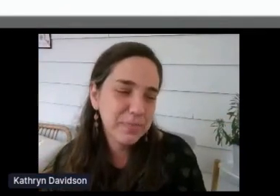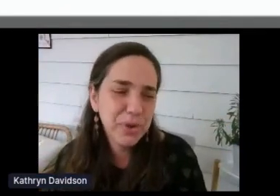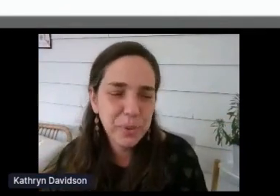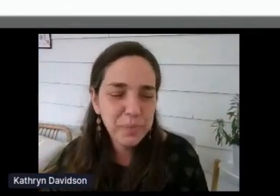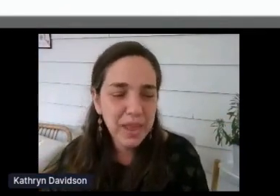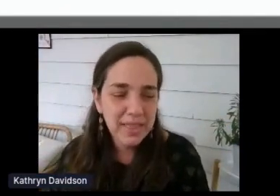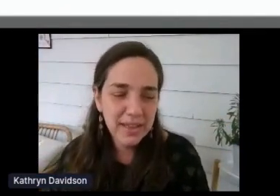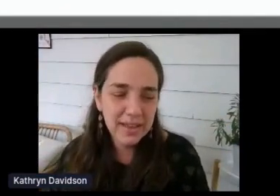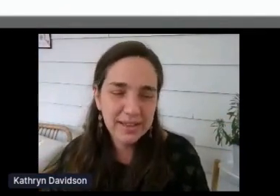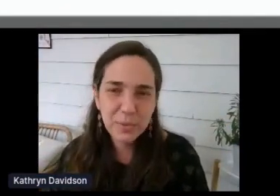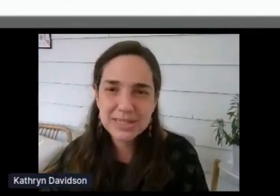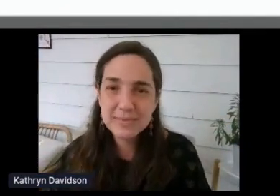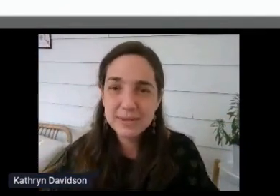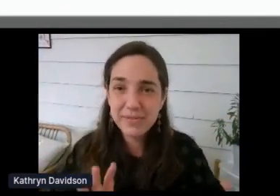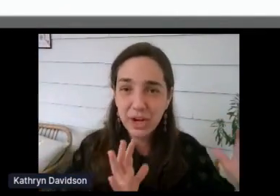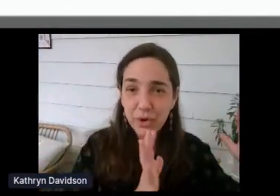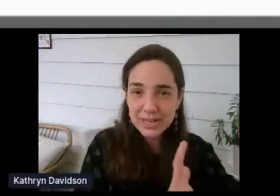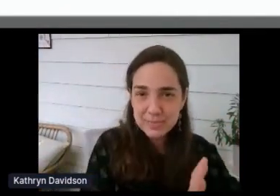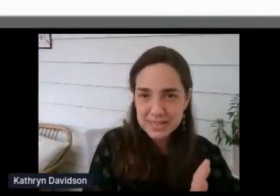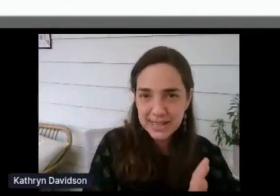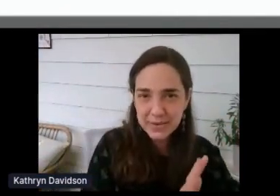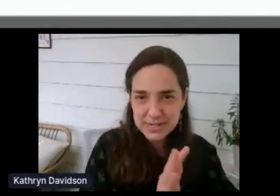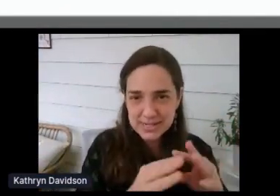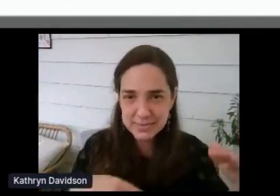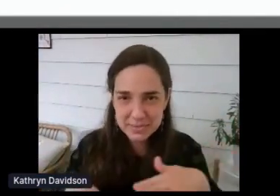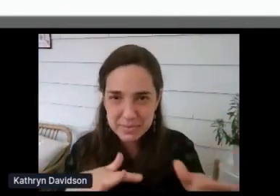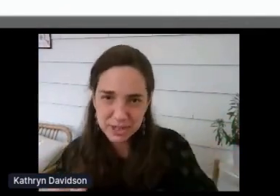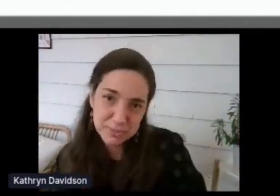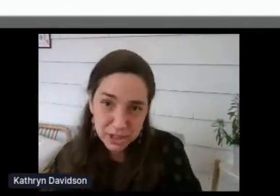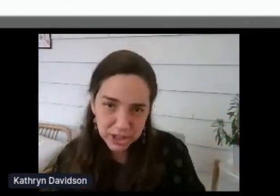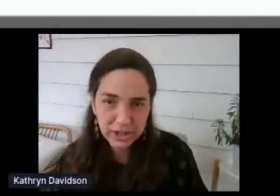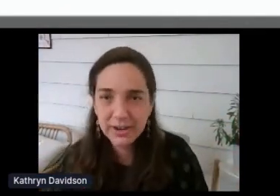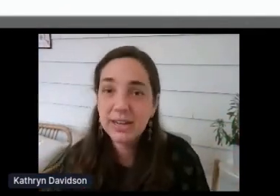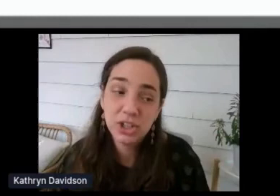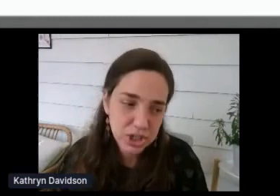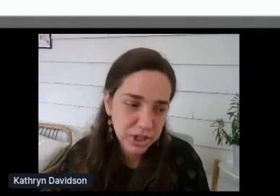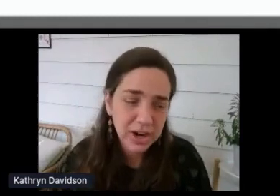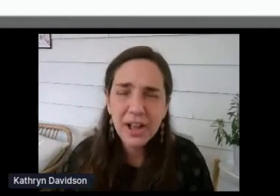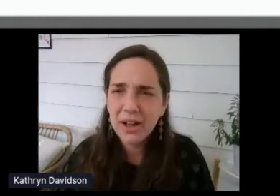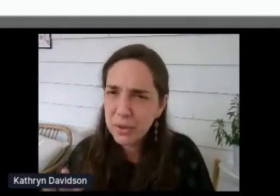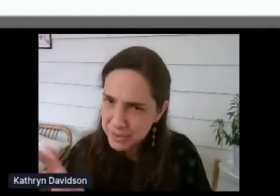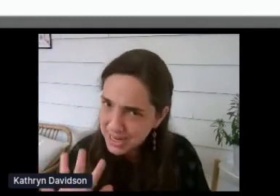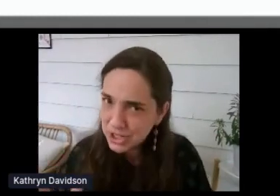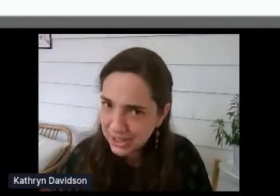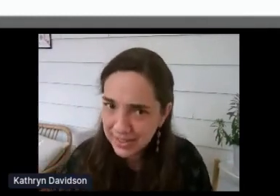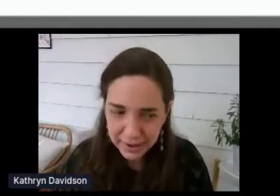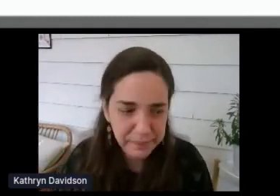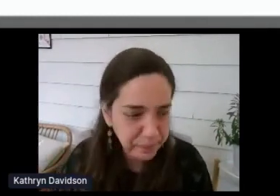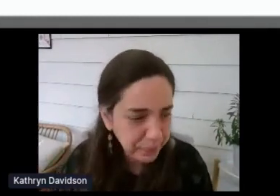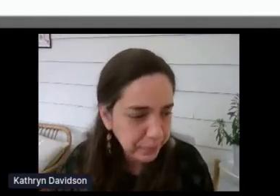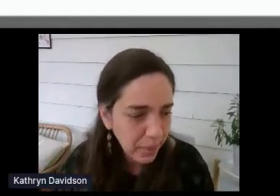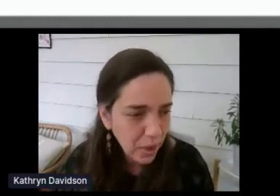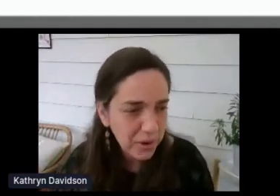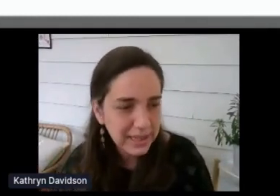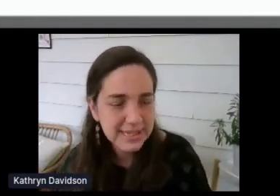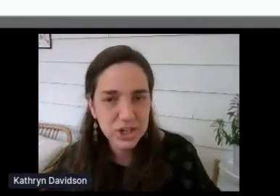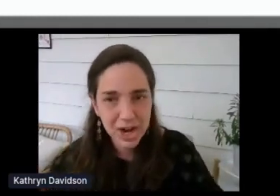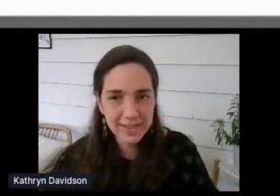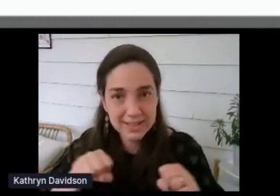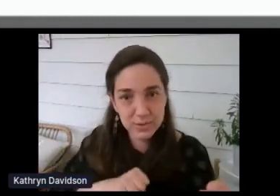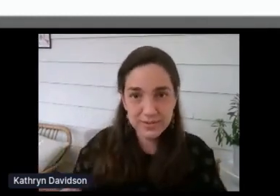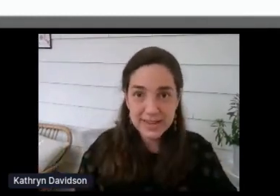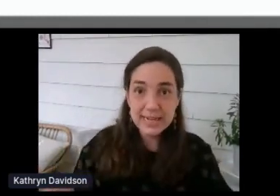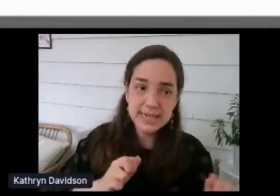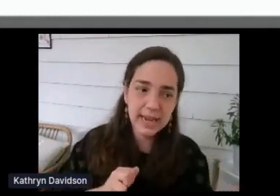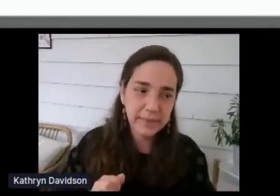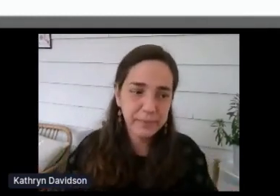heights. So what seems to be very crisp in sign languages seems to be much mushier in gesture, although potentially there, at least a trend